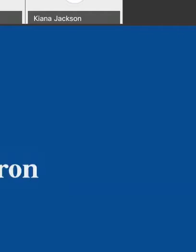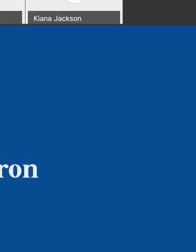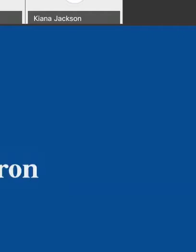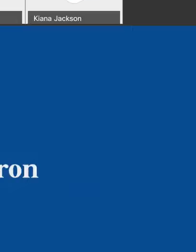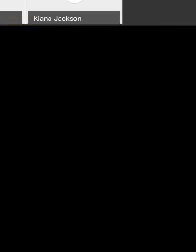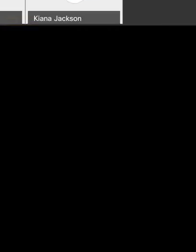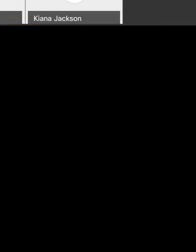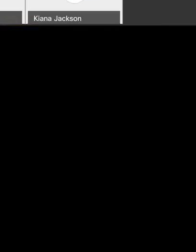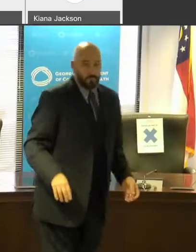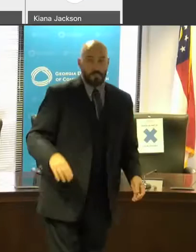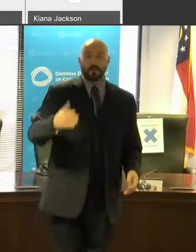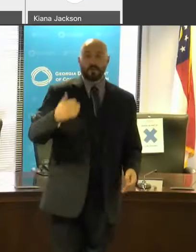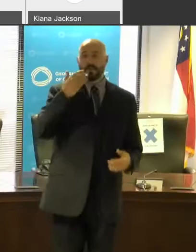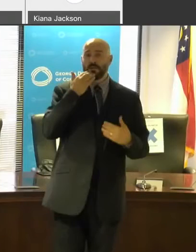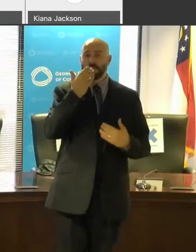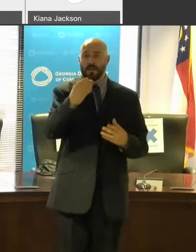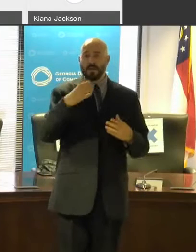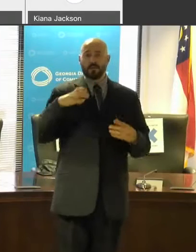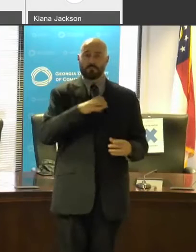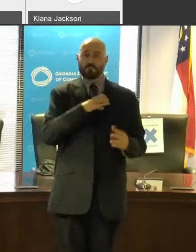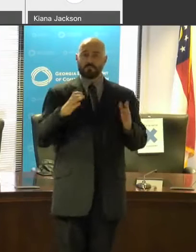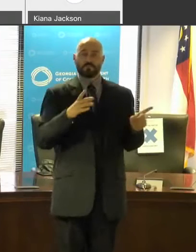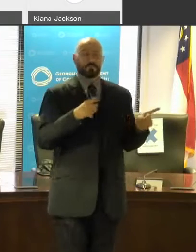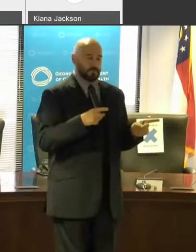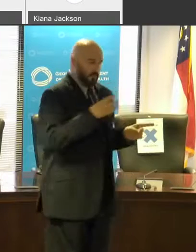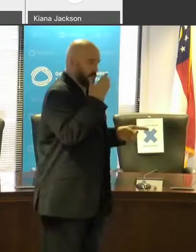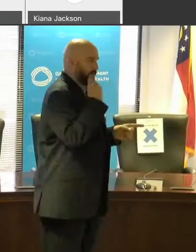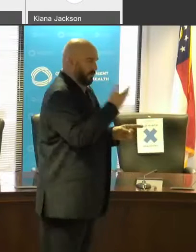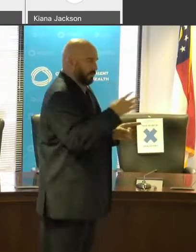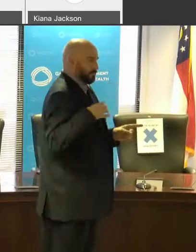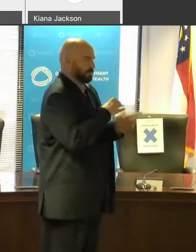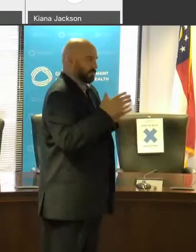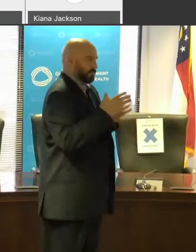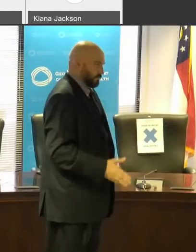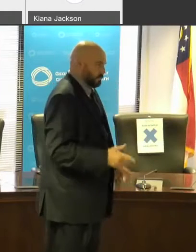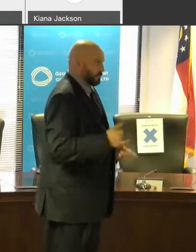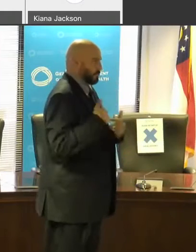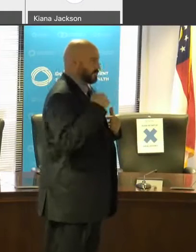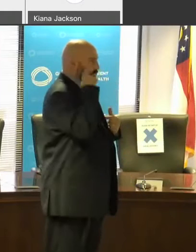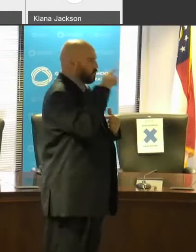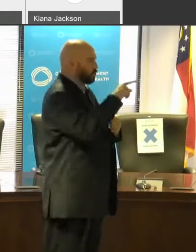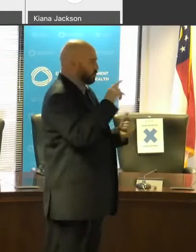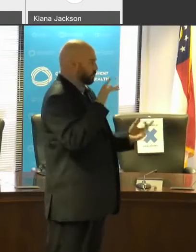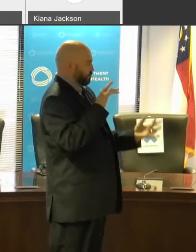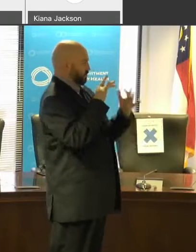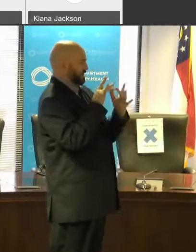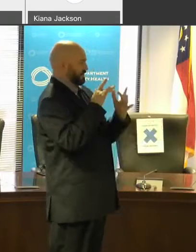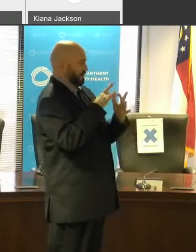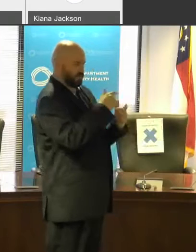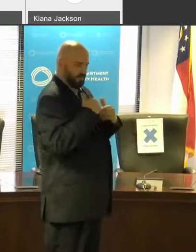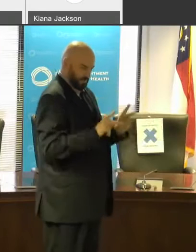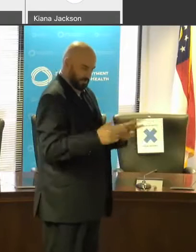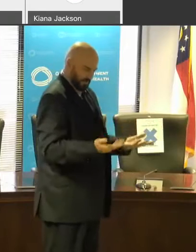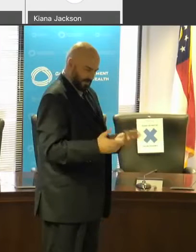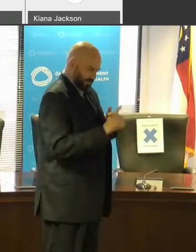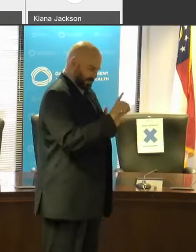comments to reach out and recognize again, as you have the folks here at DCH that